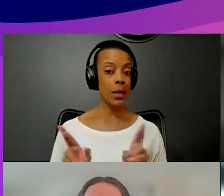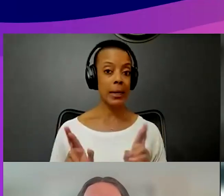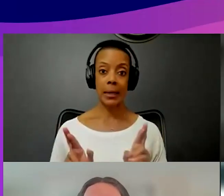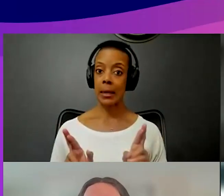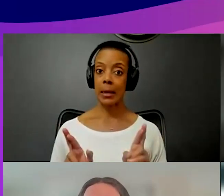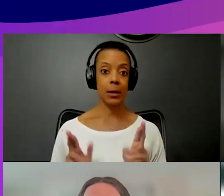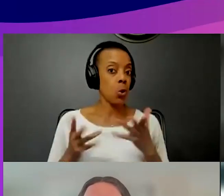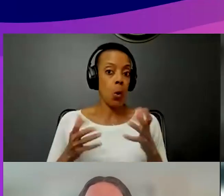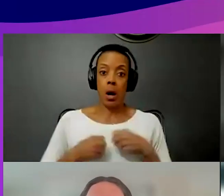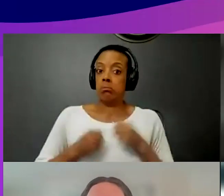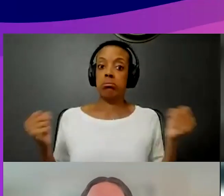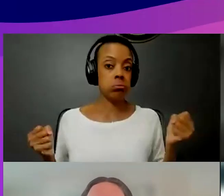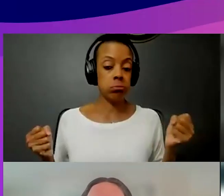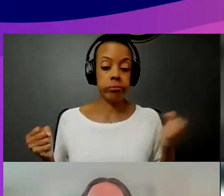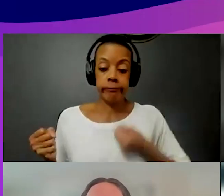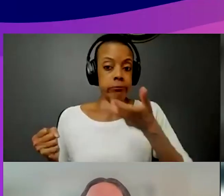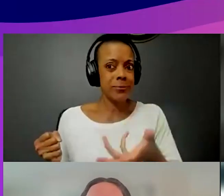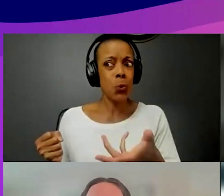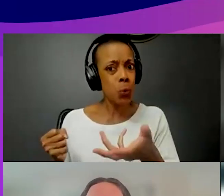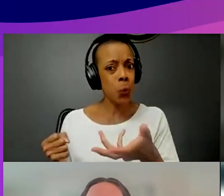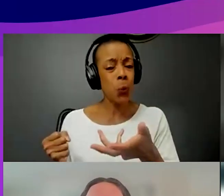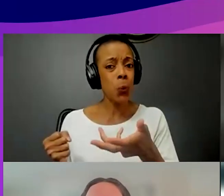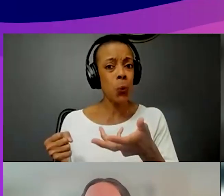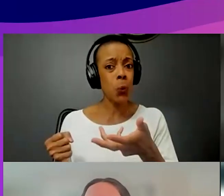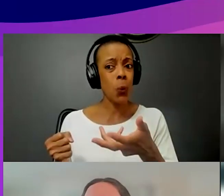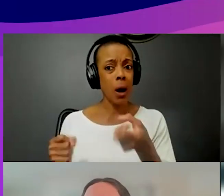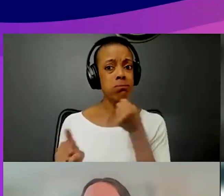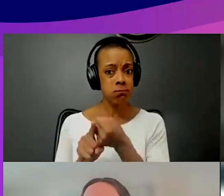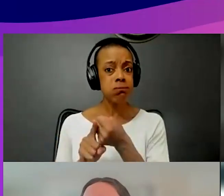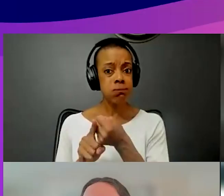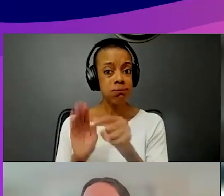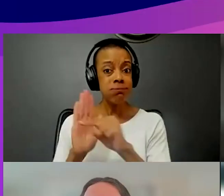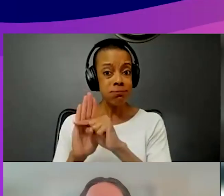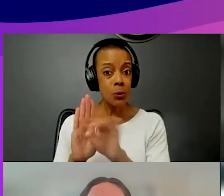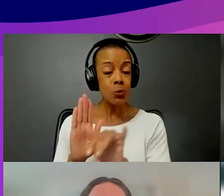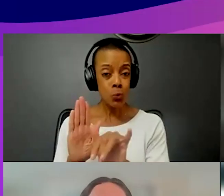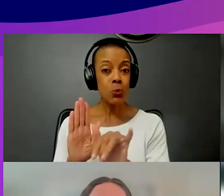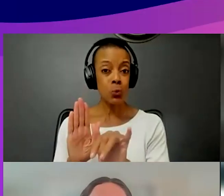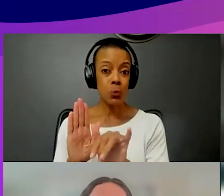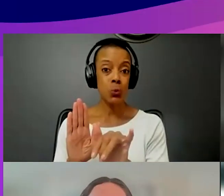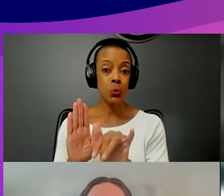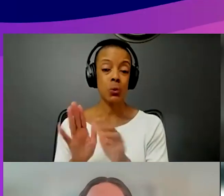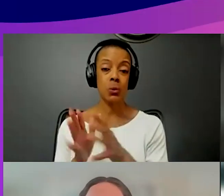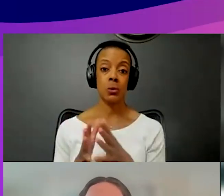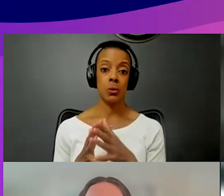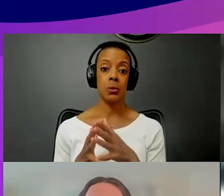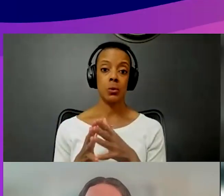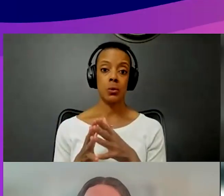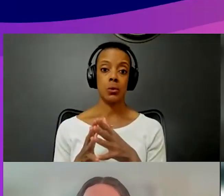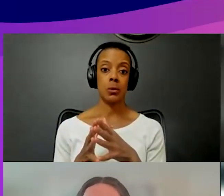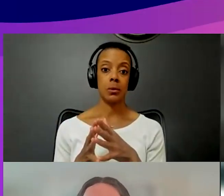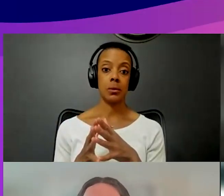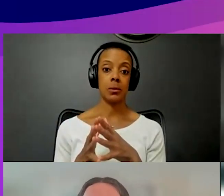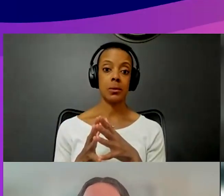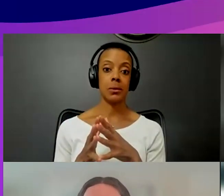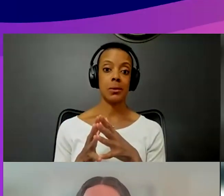it could cause a great deal of harm. So I think that that's a really important point, and that issue of vulnerability and the